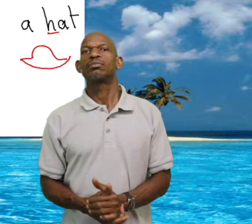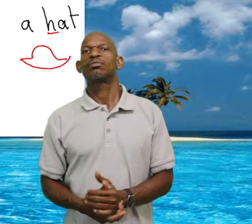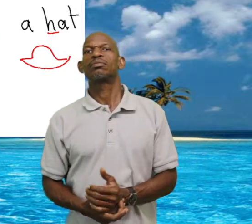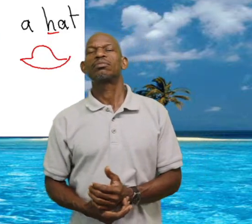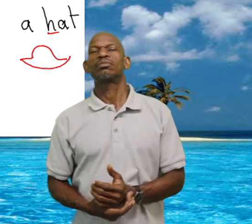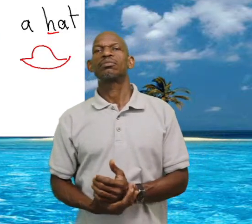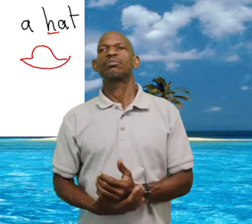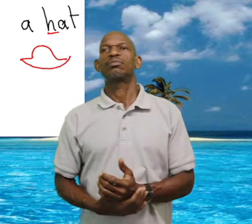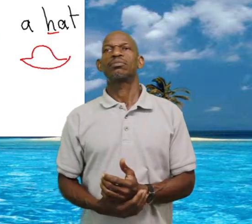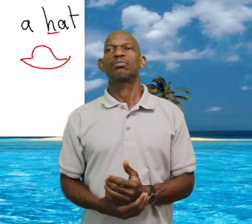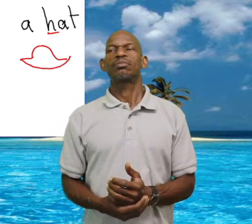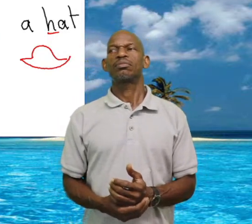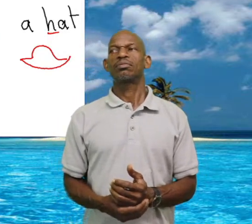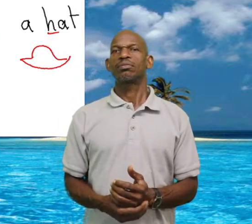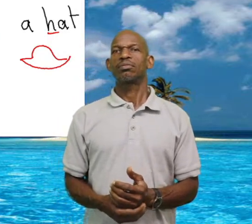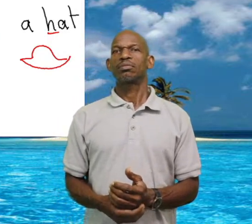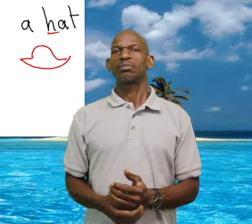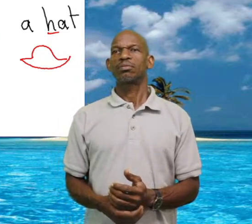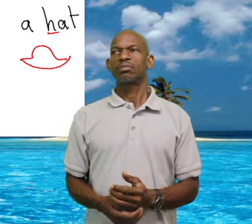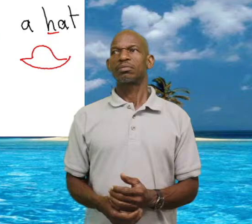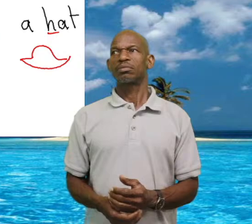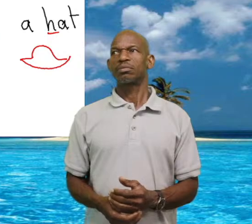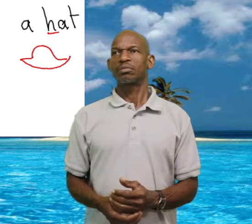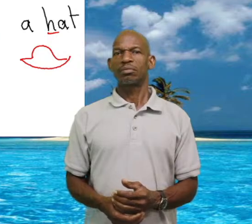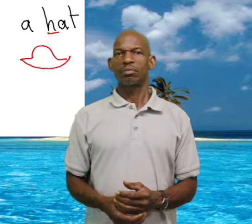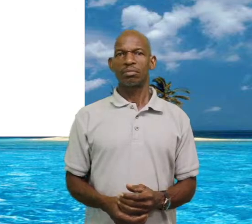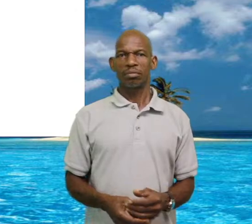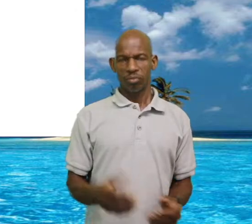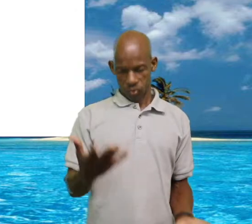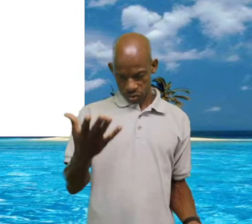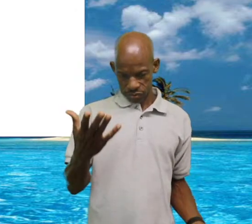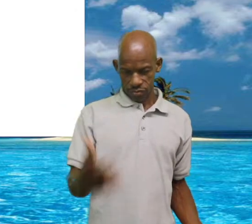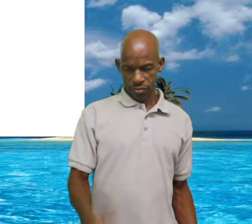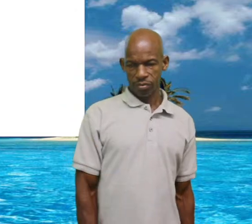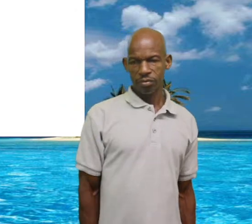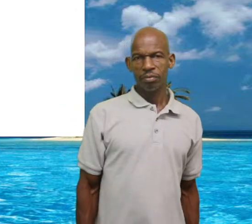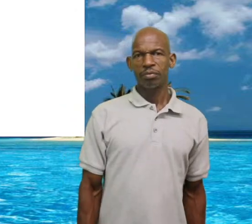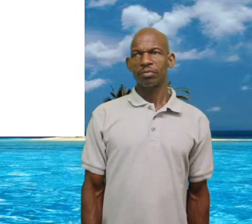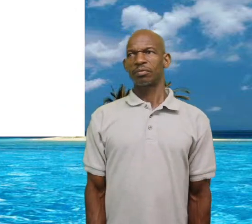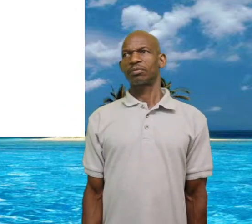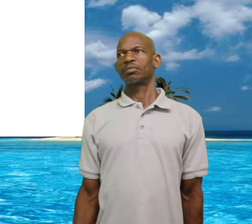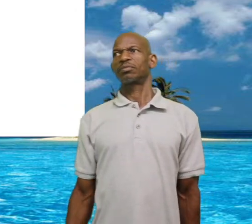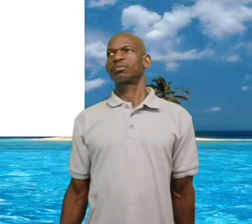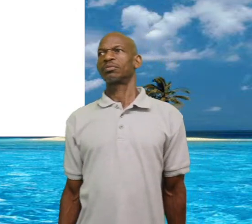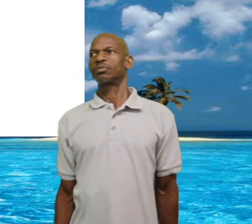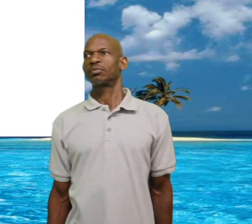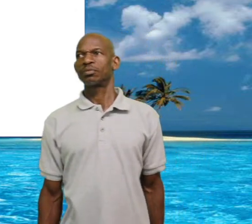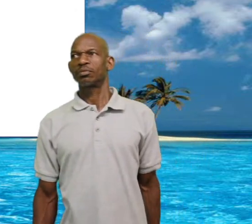You finish? Okay, no problem. So let's go on. So we have the adjectives again.